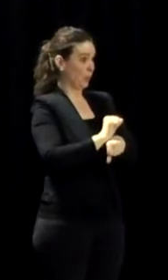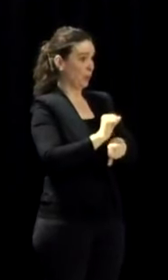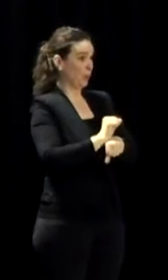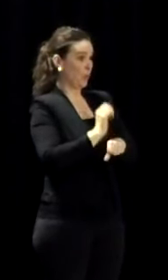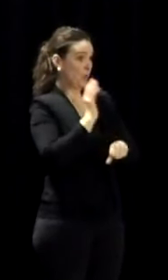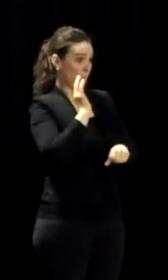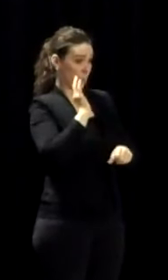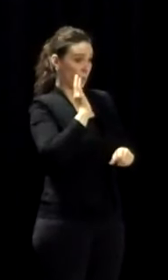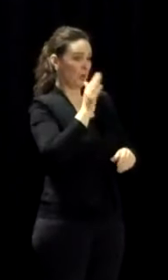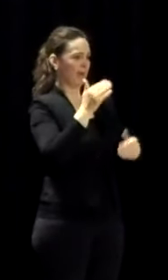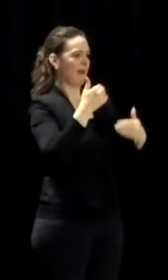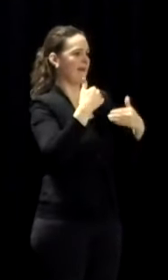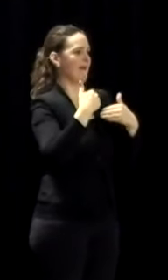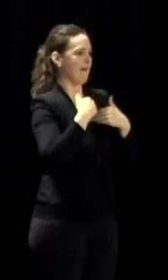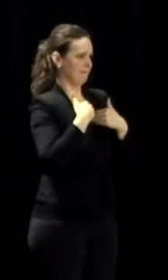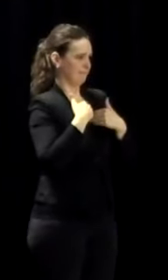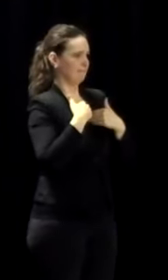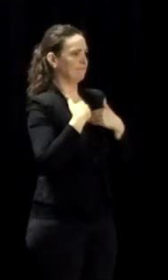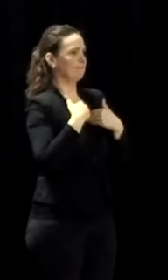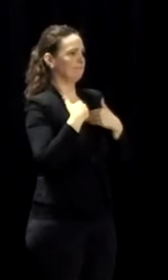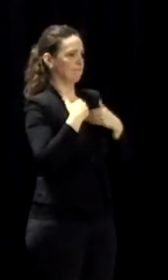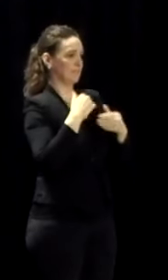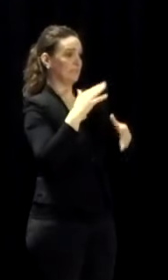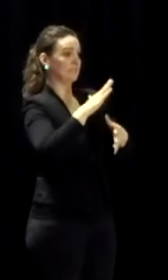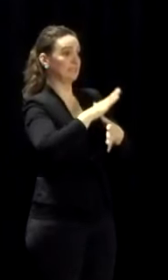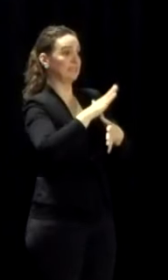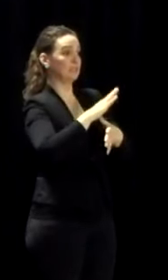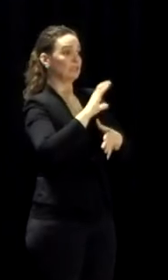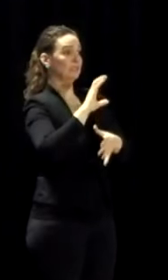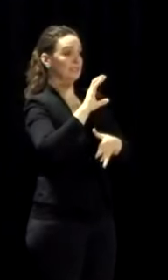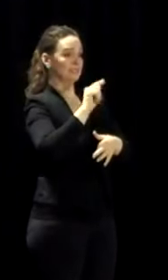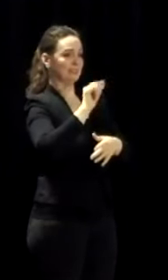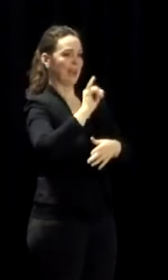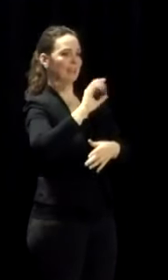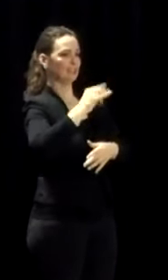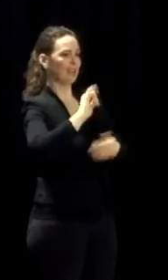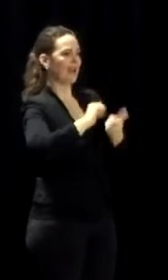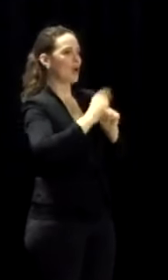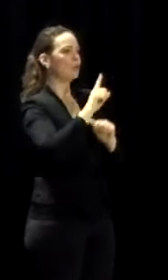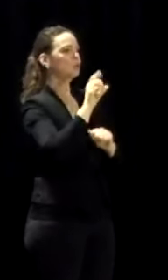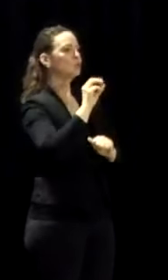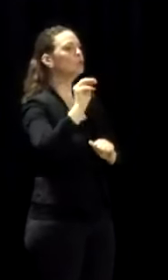on Zoom. So Andrew, that is the good news. Thanks, folks.